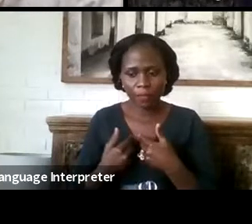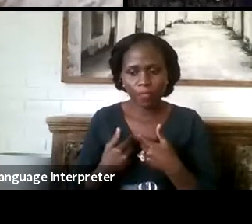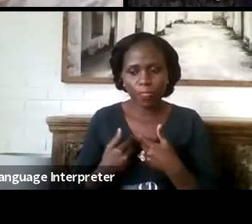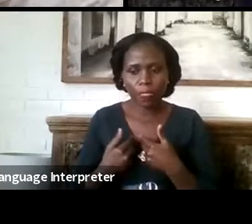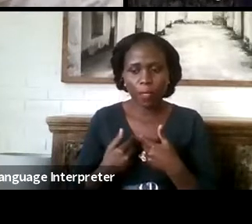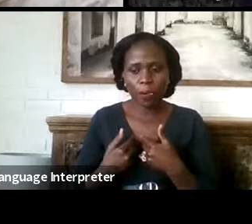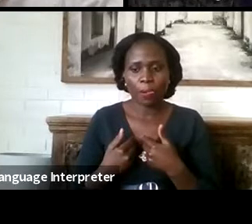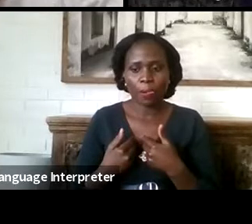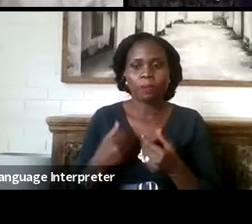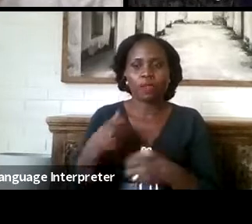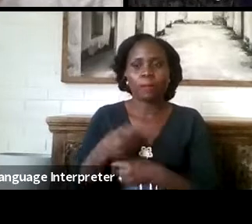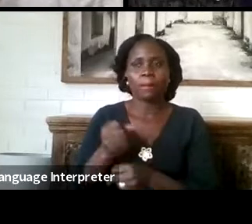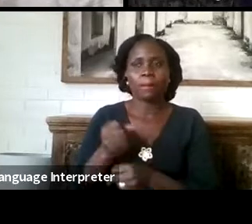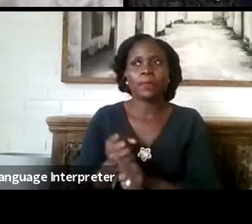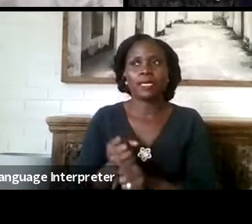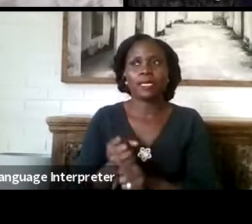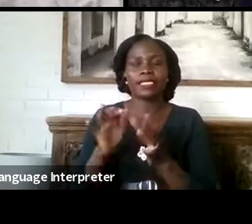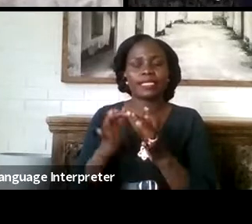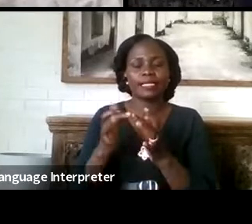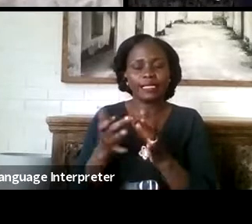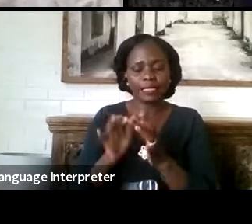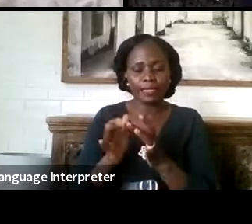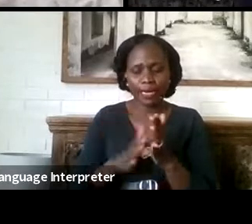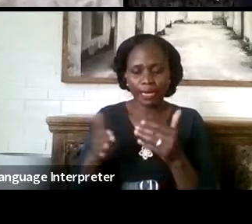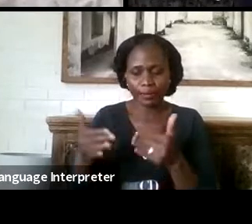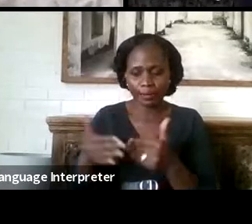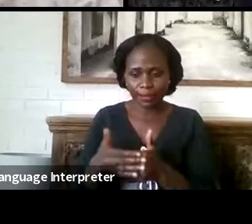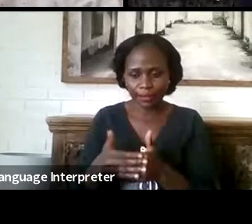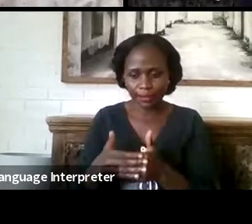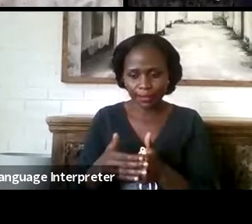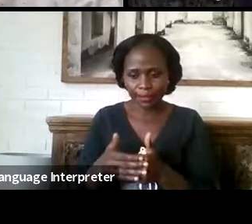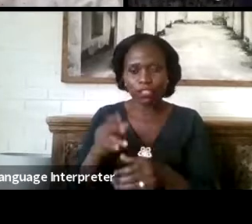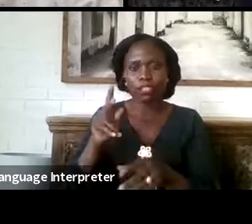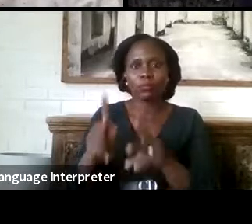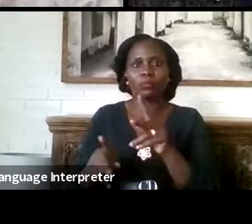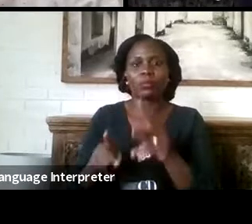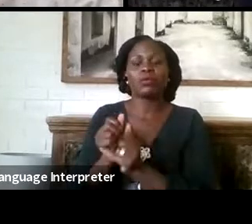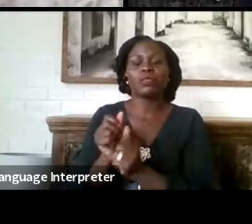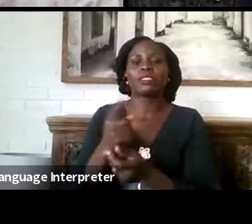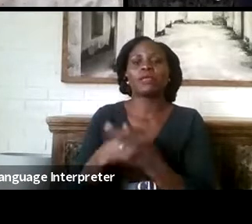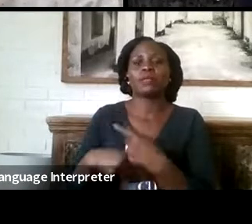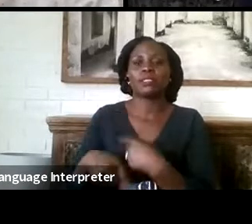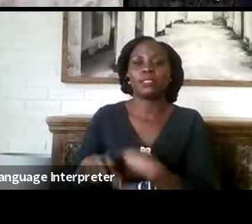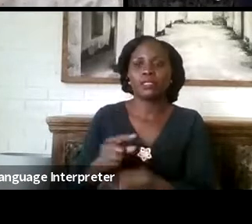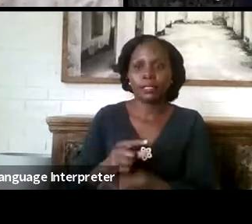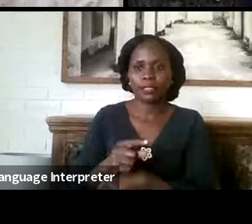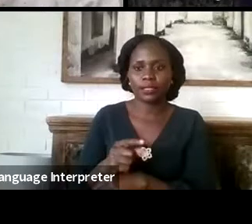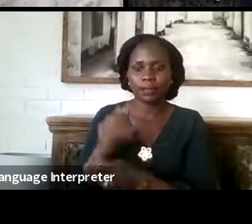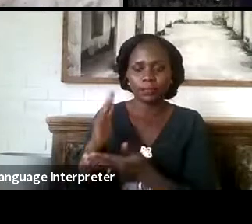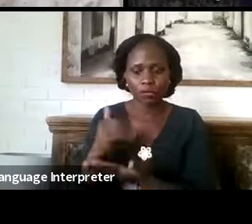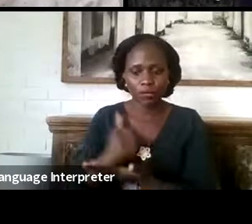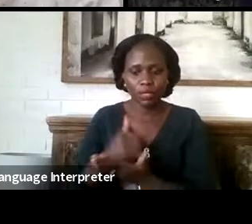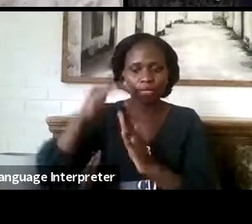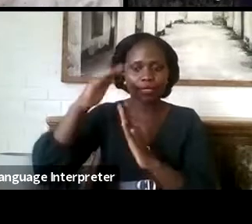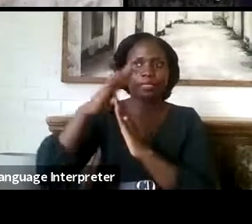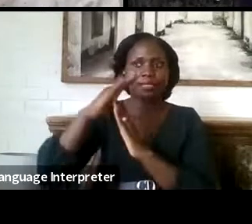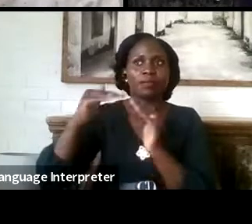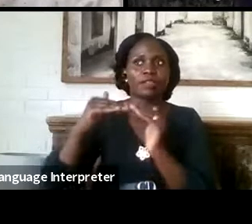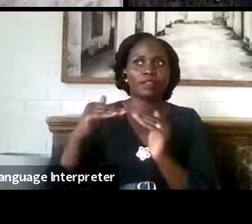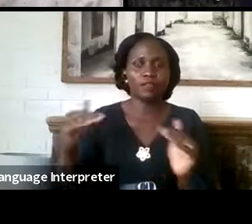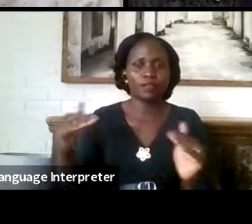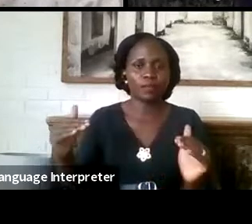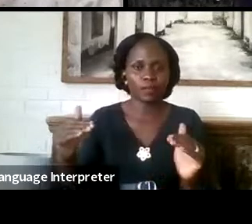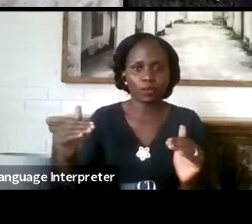to people with disabilities, because at the top level, there are the governments that